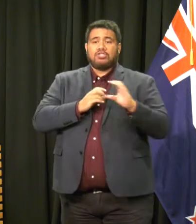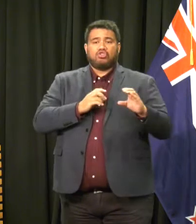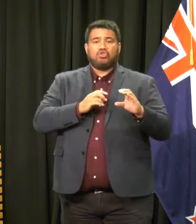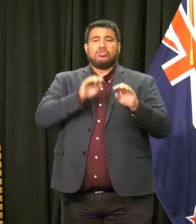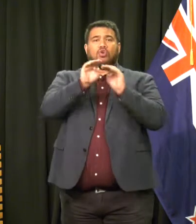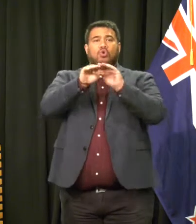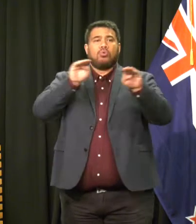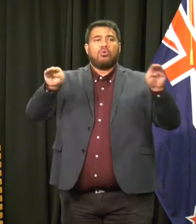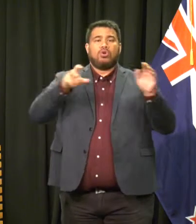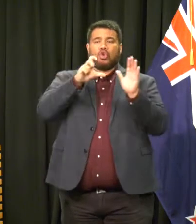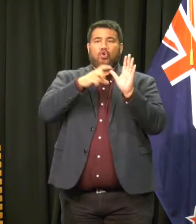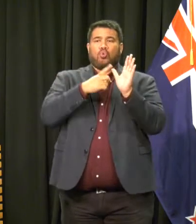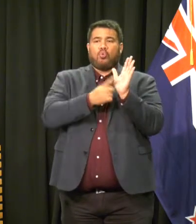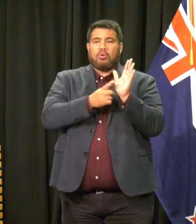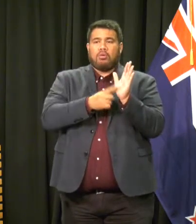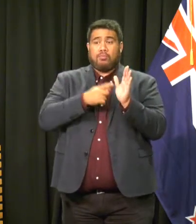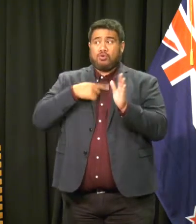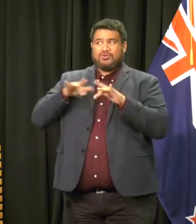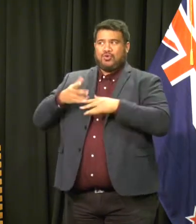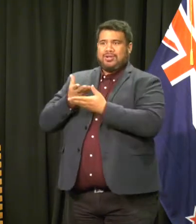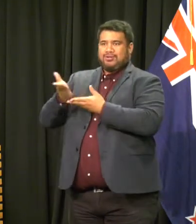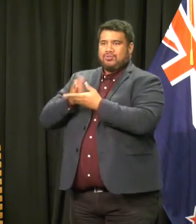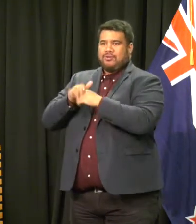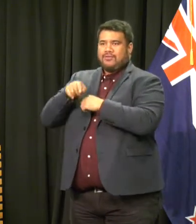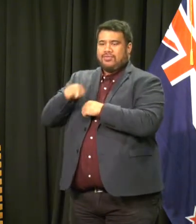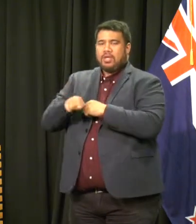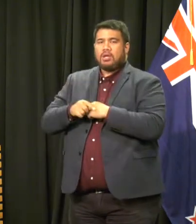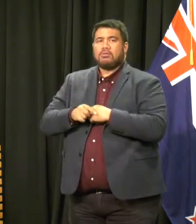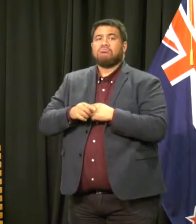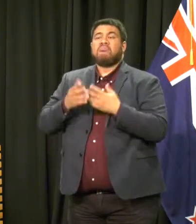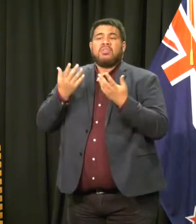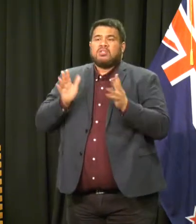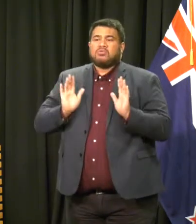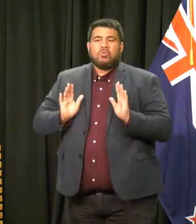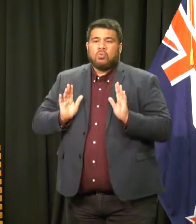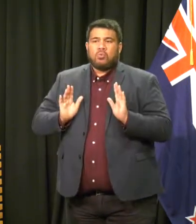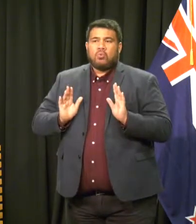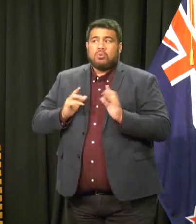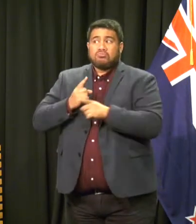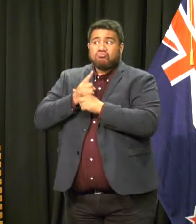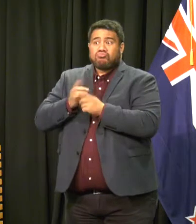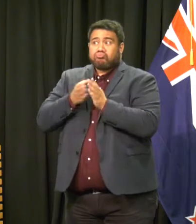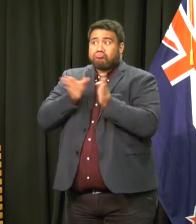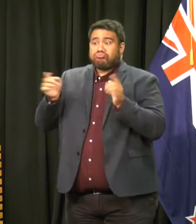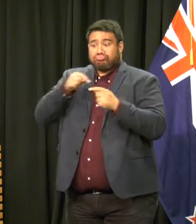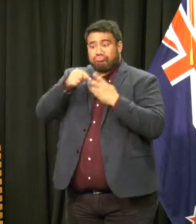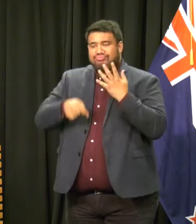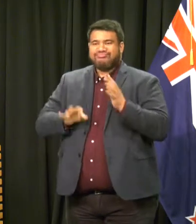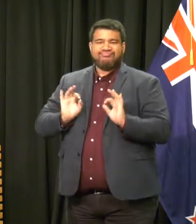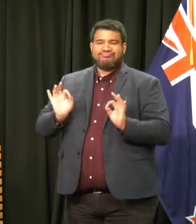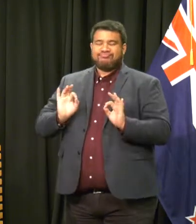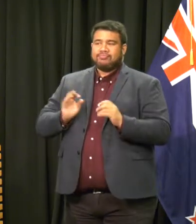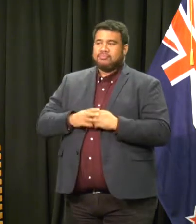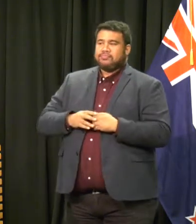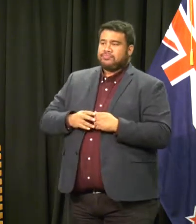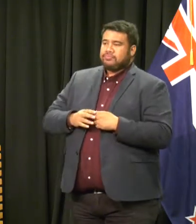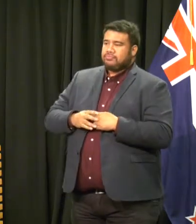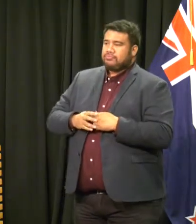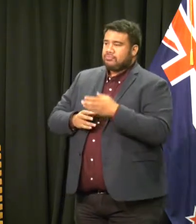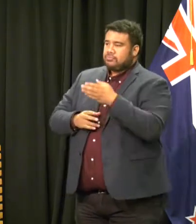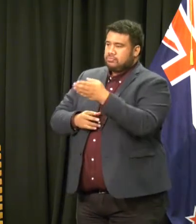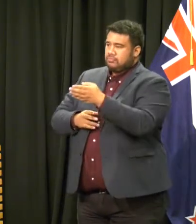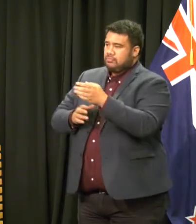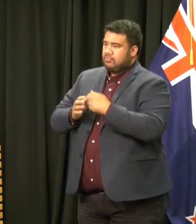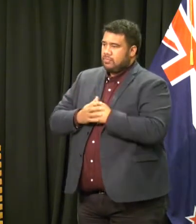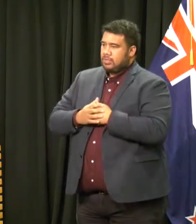hadn't had a chance to discuss that, but other than that, it was not a wide-ranging discussion. Will you still keep pressing